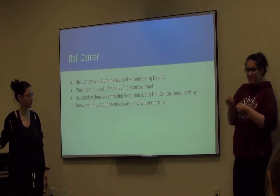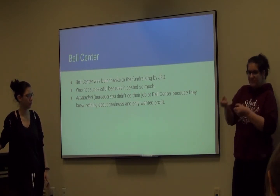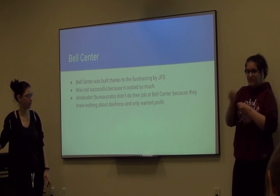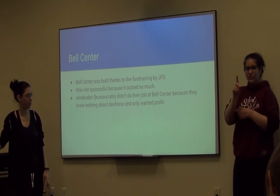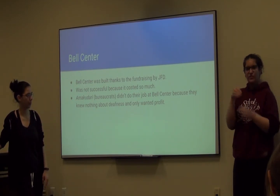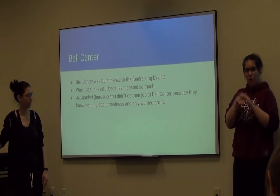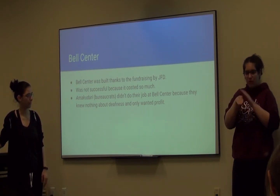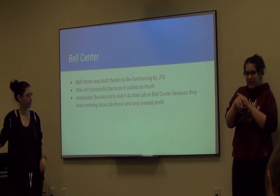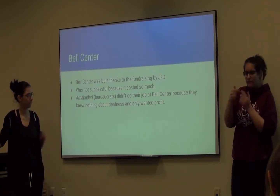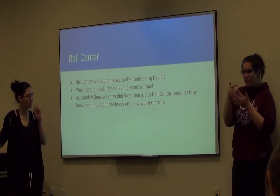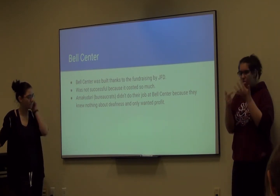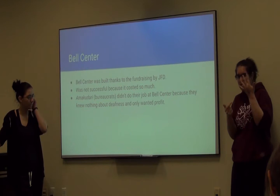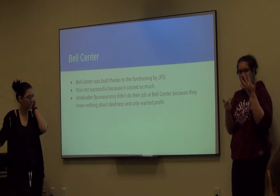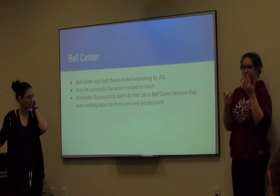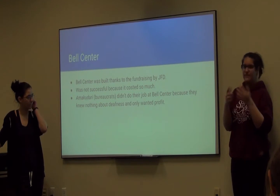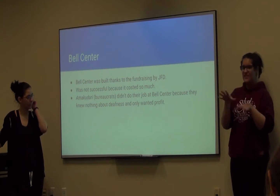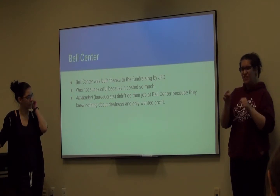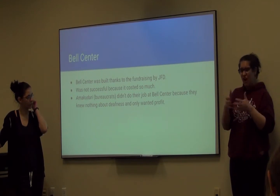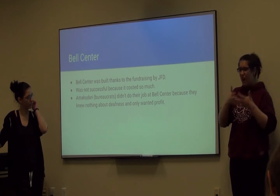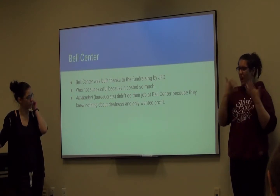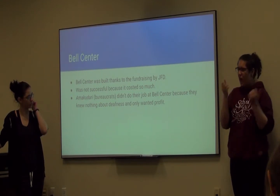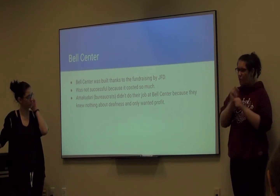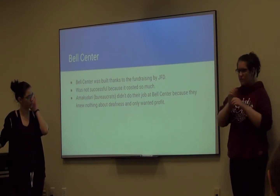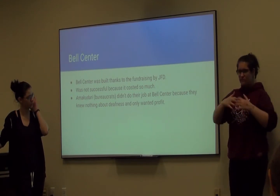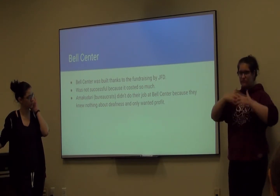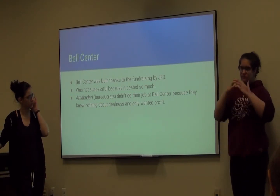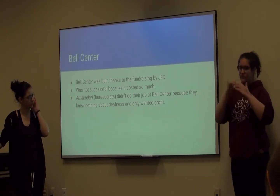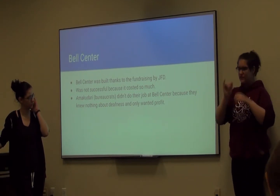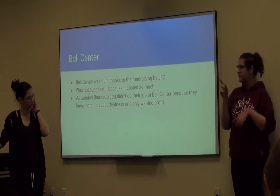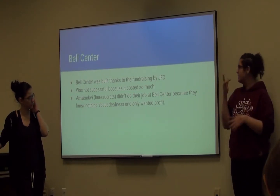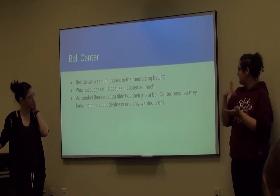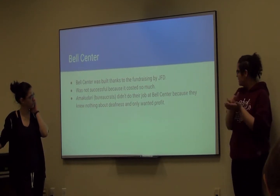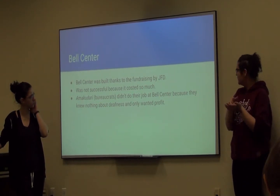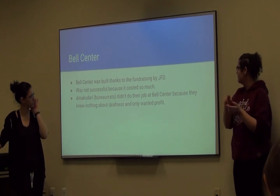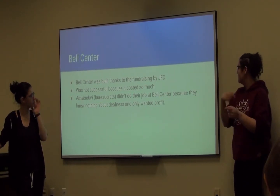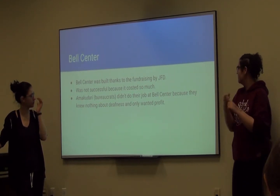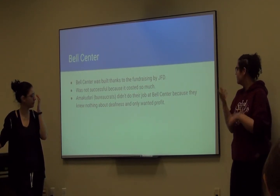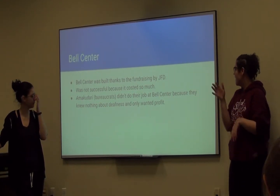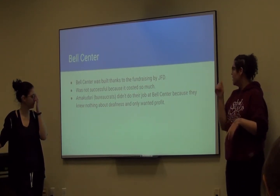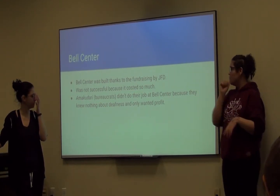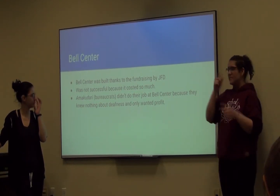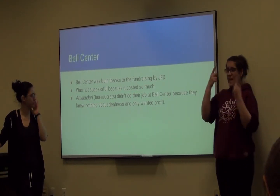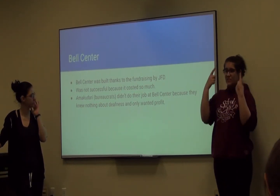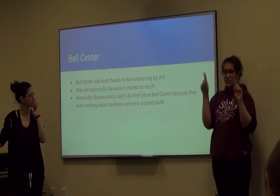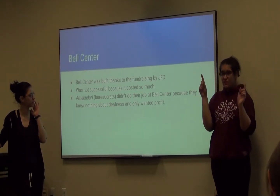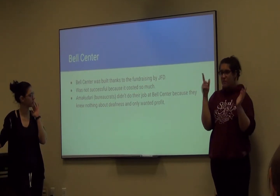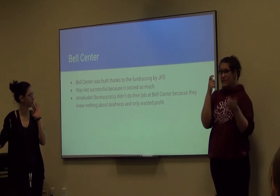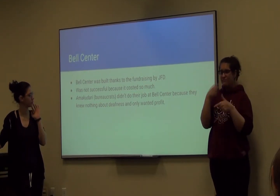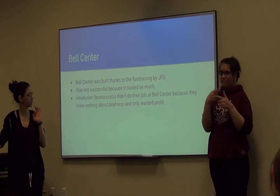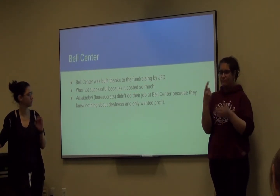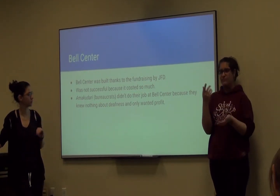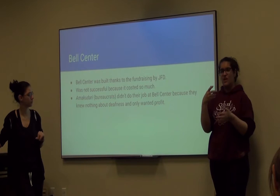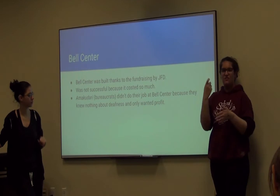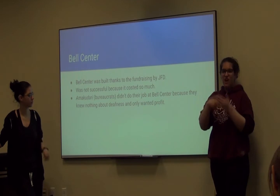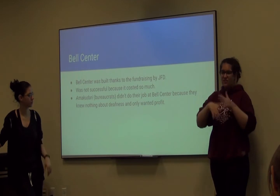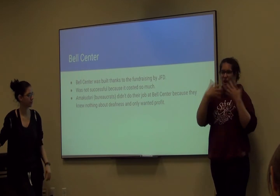know, needed to have a lot of money to do these things, and it took a lot of work to build the center, but it